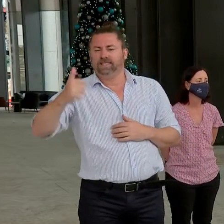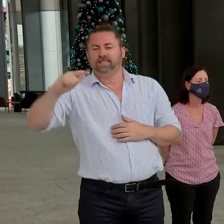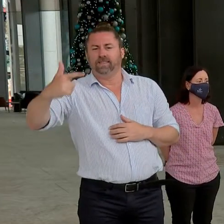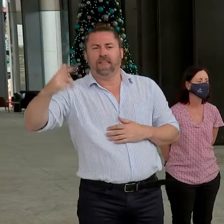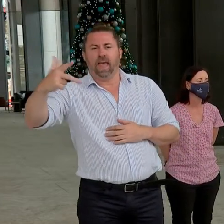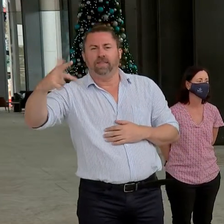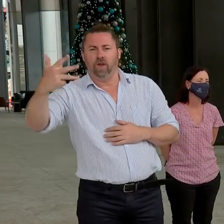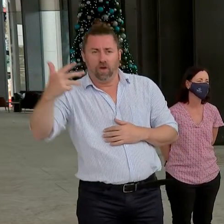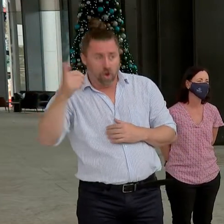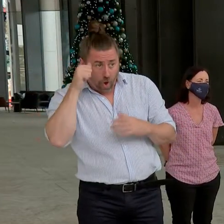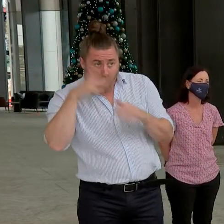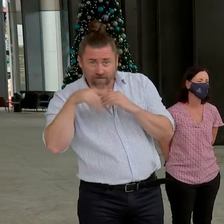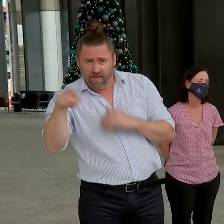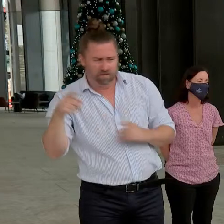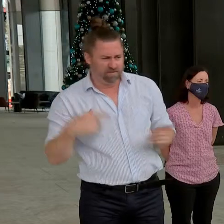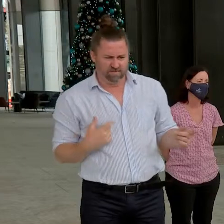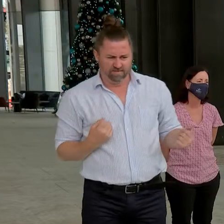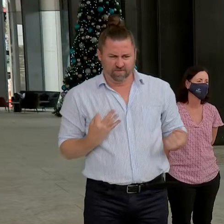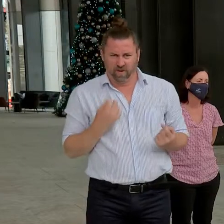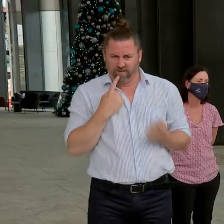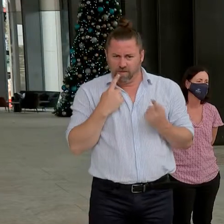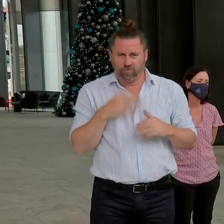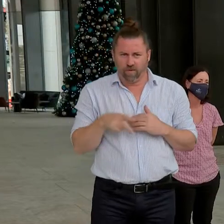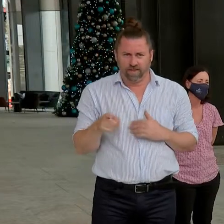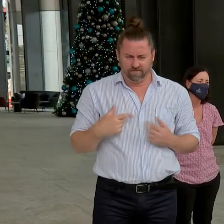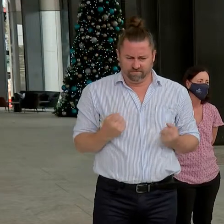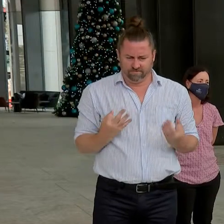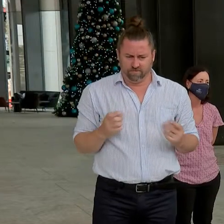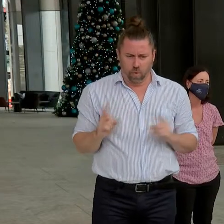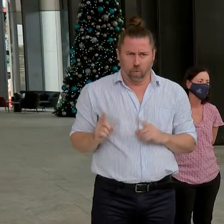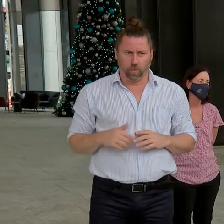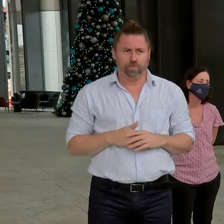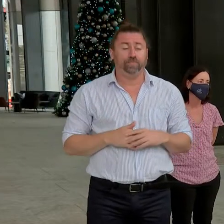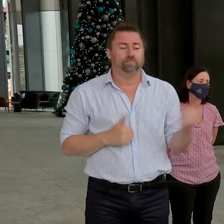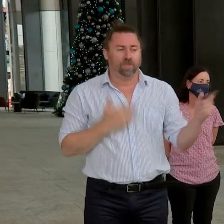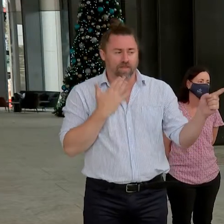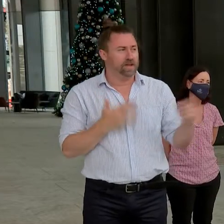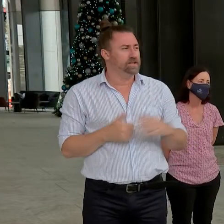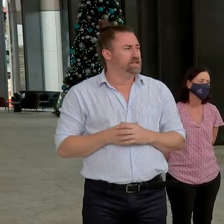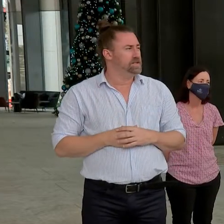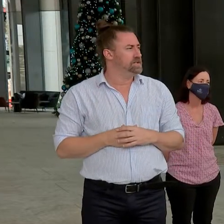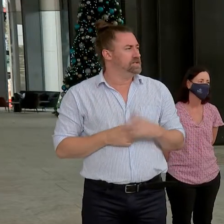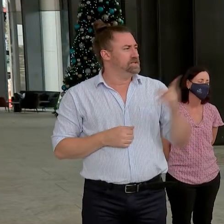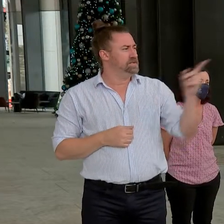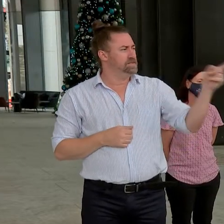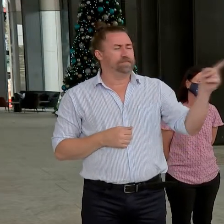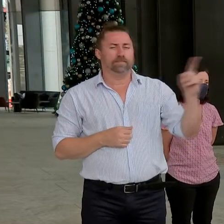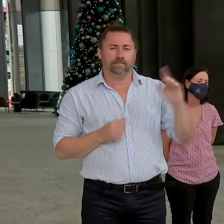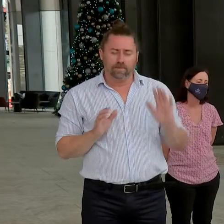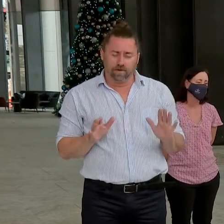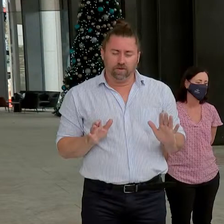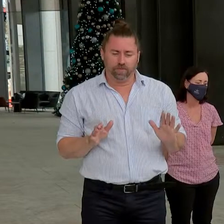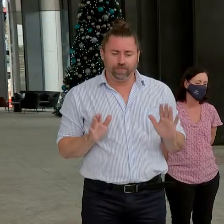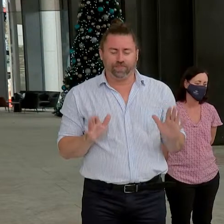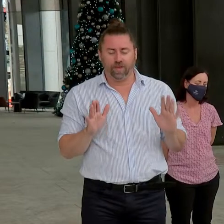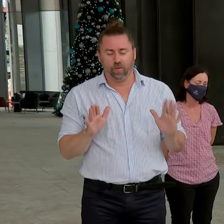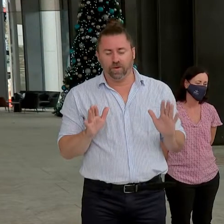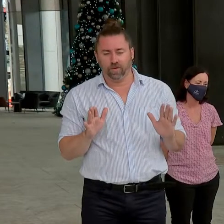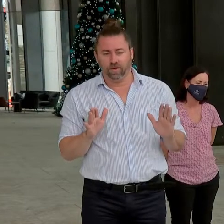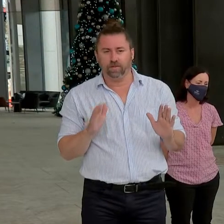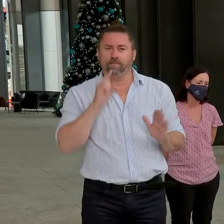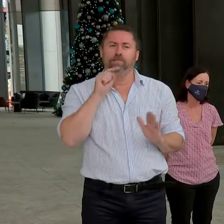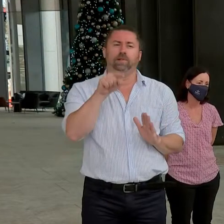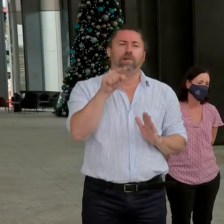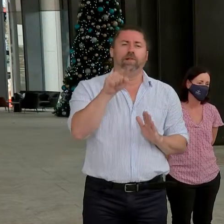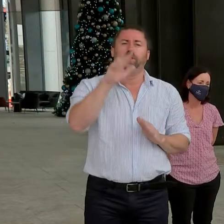we have no data. No, we have no data on that available at present, no. And the thing about look, I think the thing about this testing, and everyone